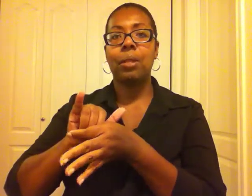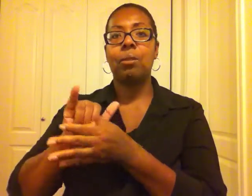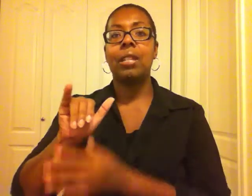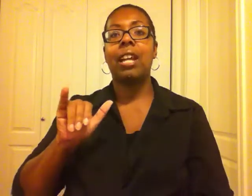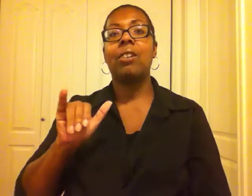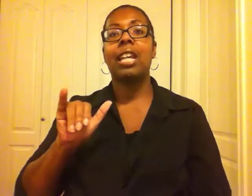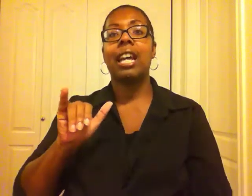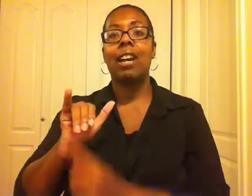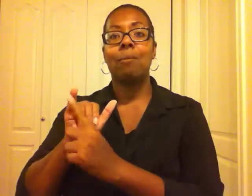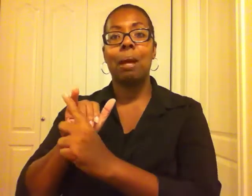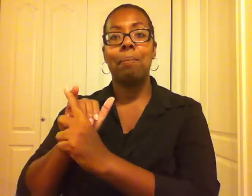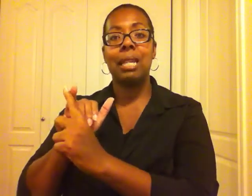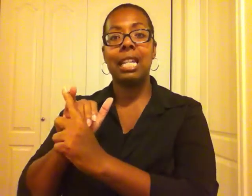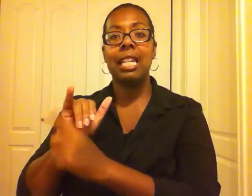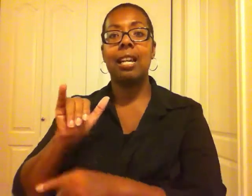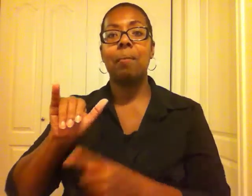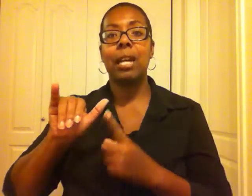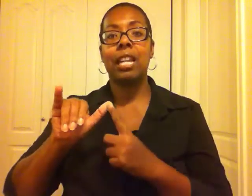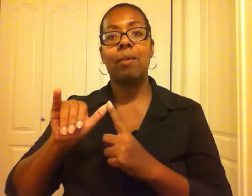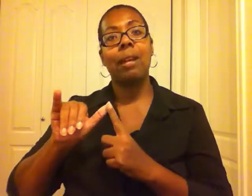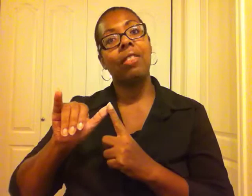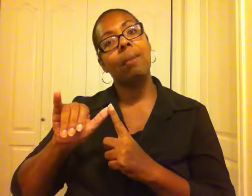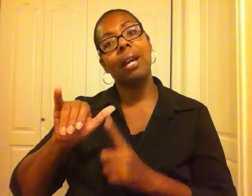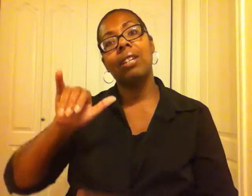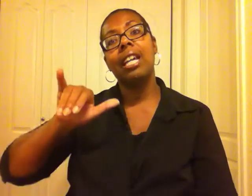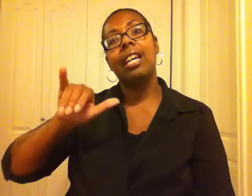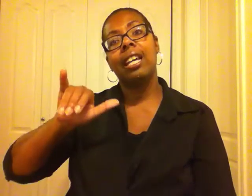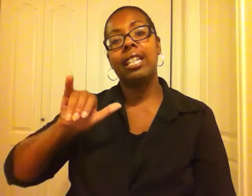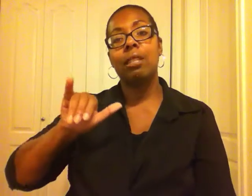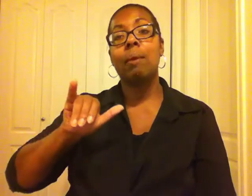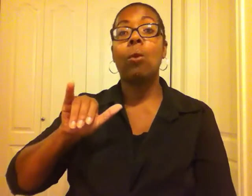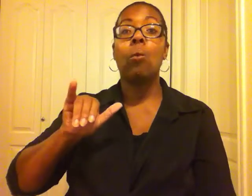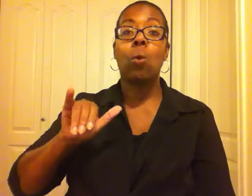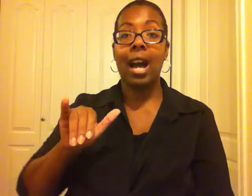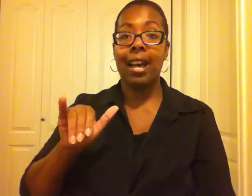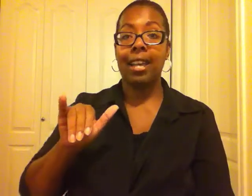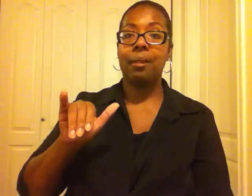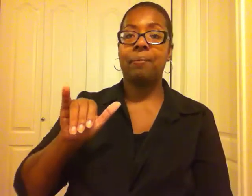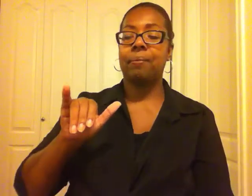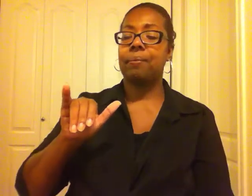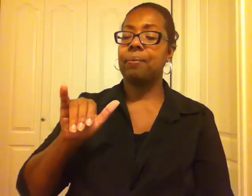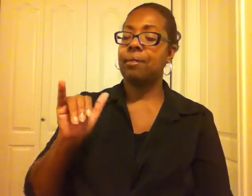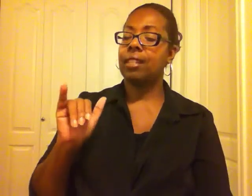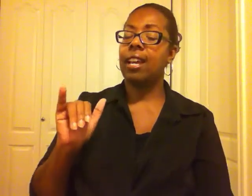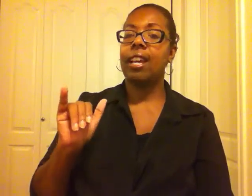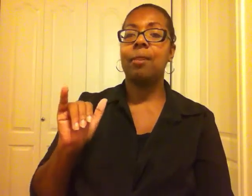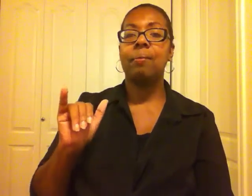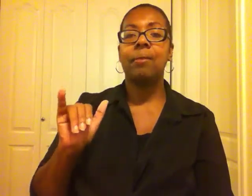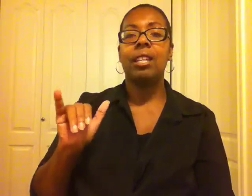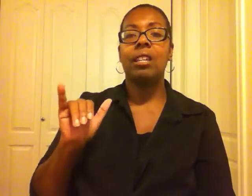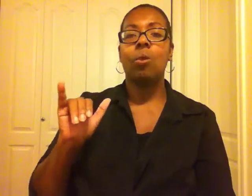put them down, and I have my pinky up and I have my thumb out. And that's my Y. Okay?